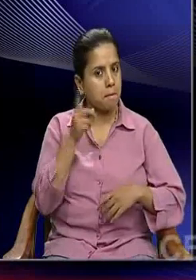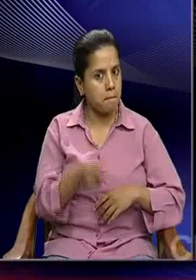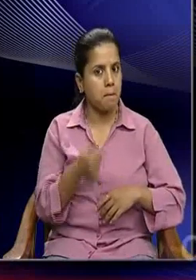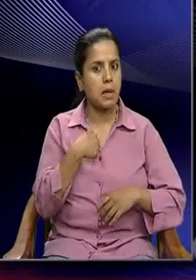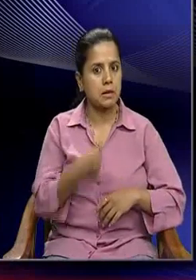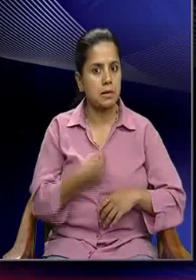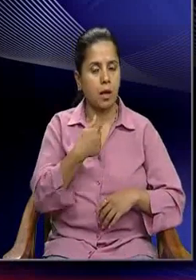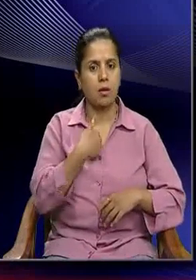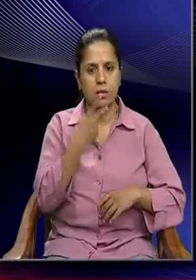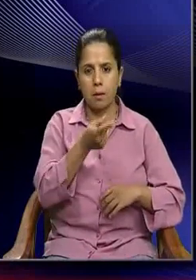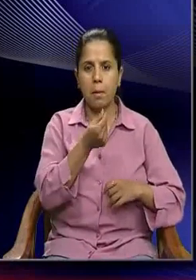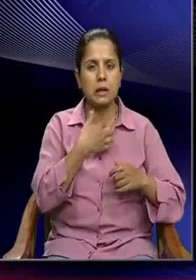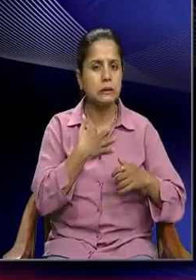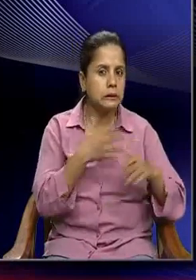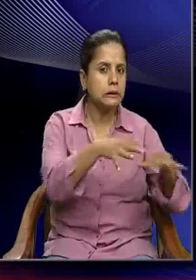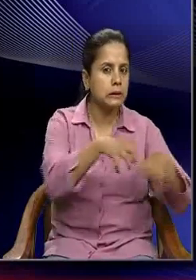ourselves from greed.